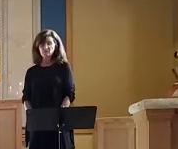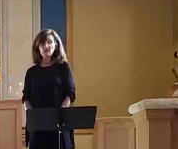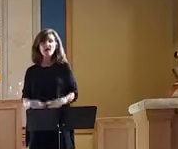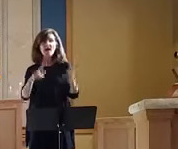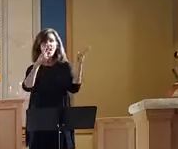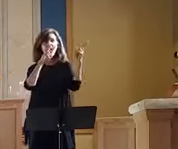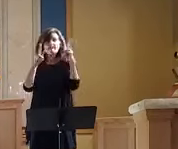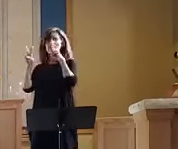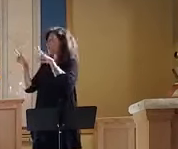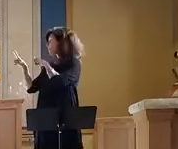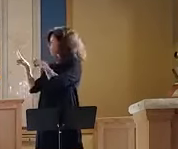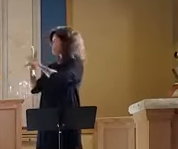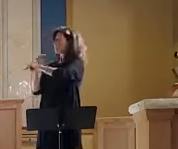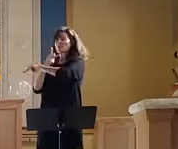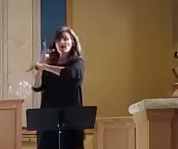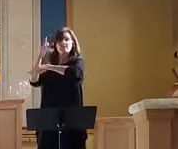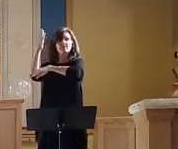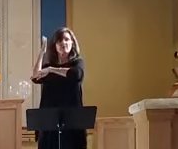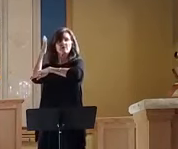Behold the Lamb of God.